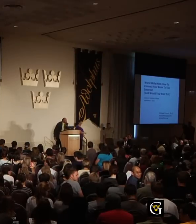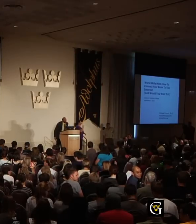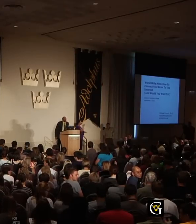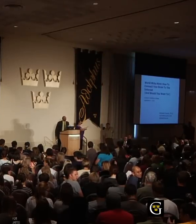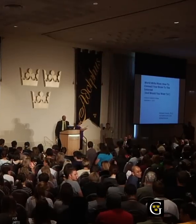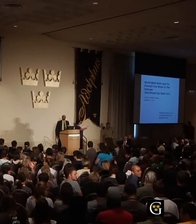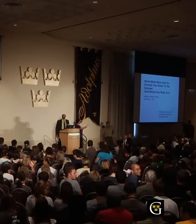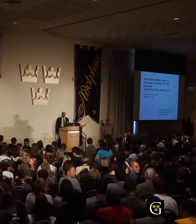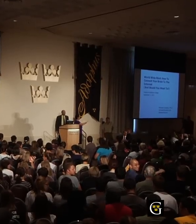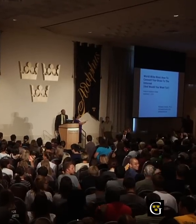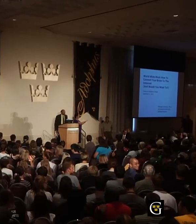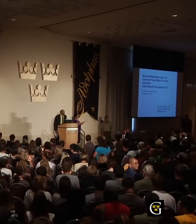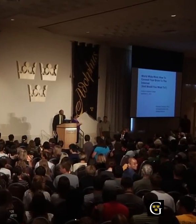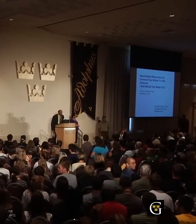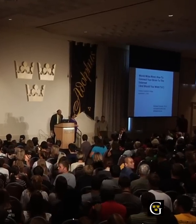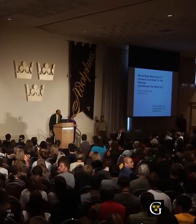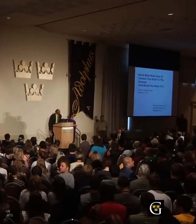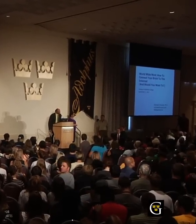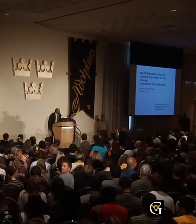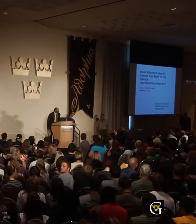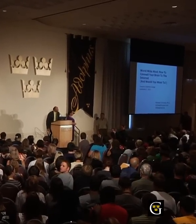Good afternoon.